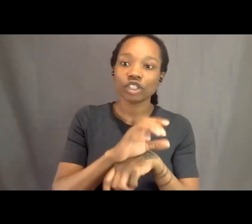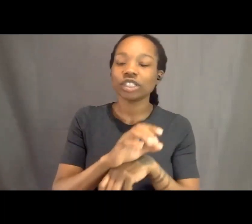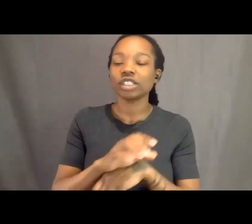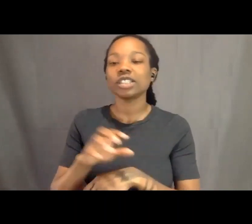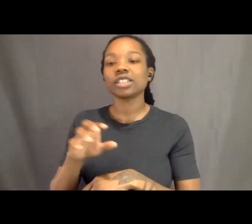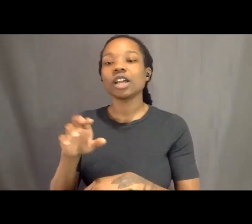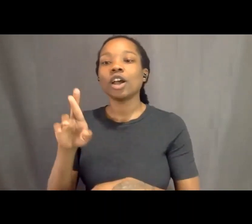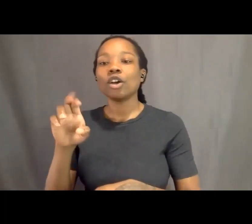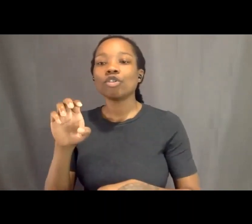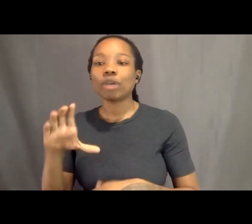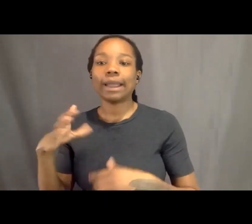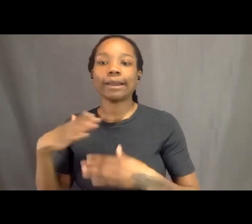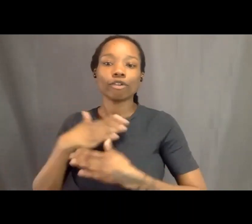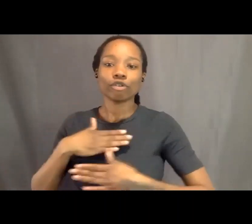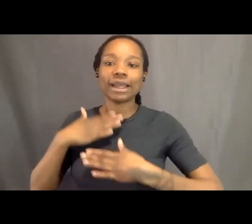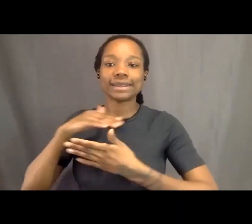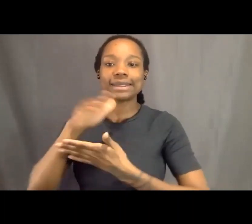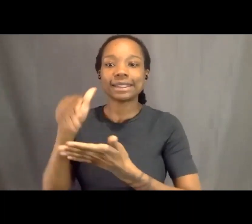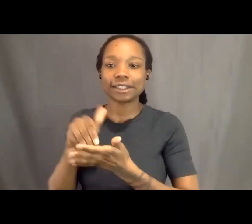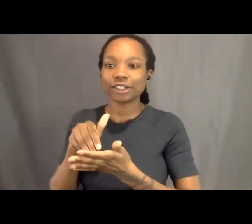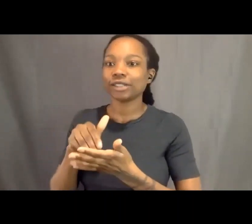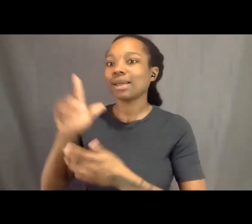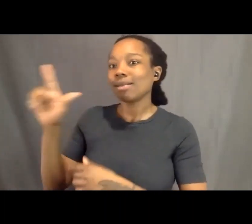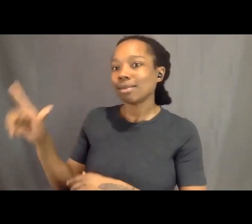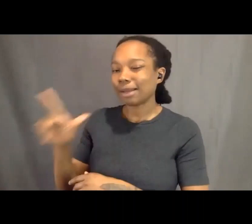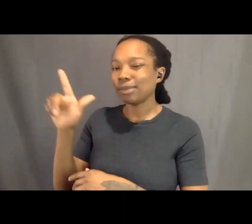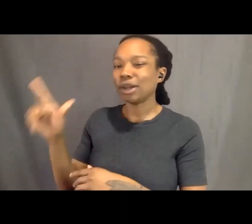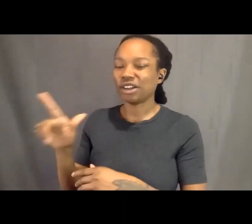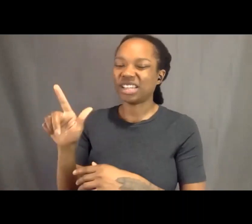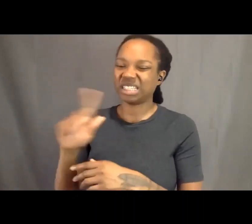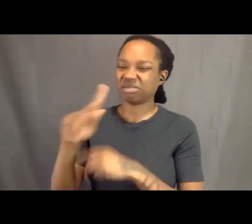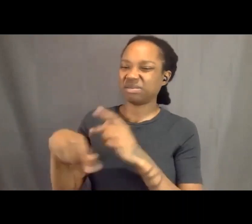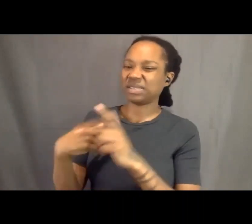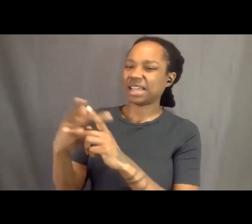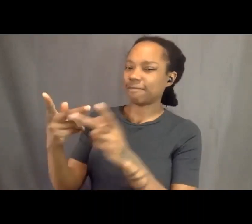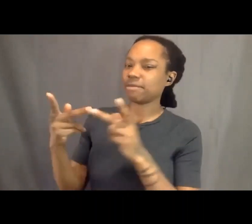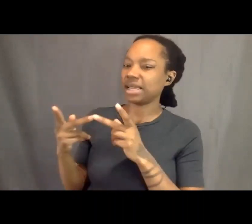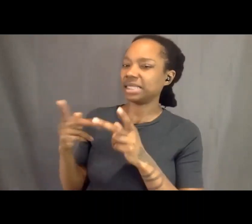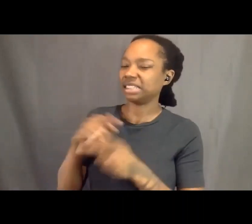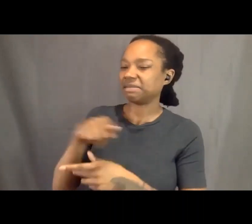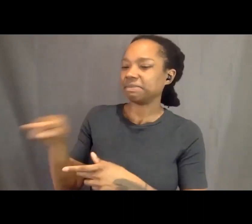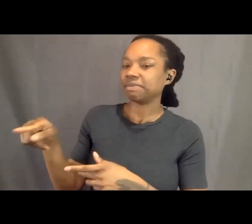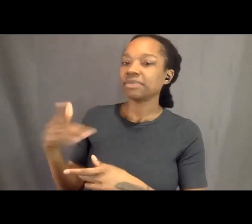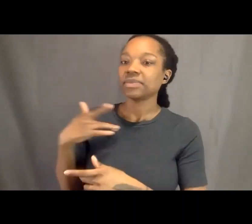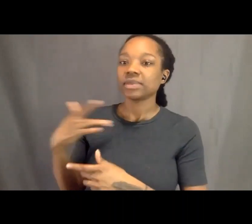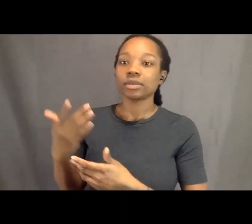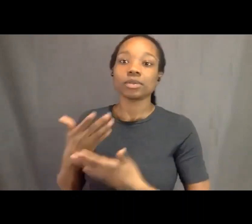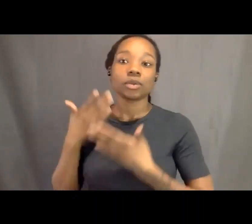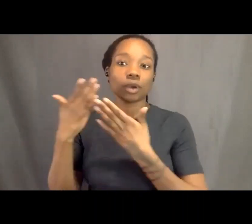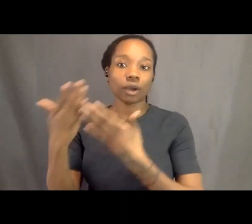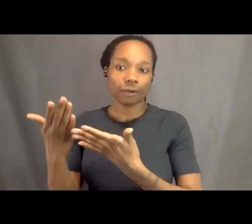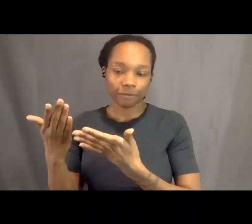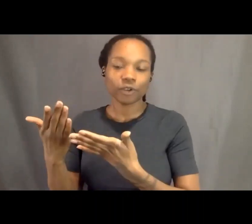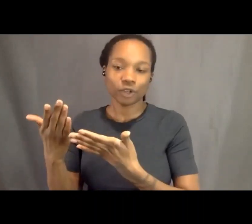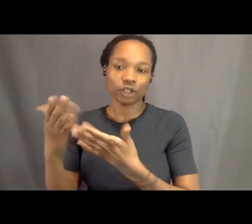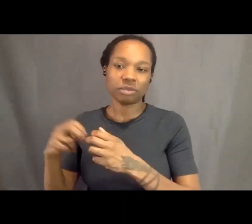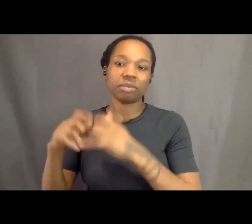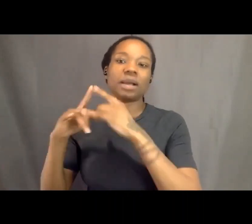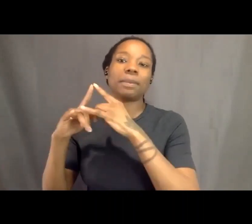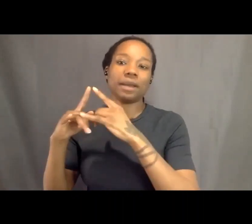and those kind of libraries, those kinds of places. We're offering help over the telephone through 311 and